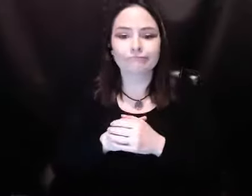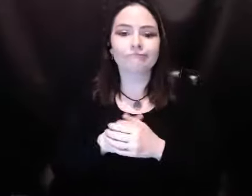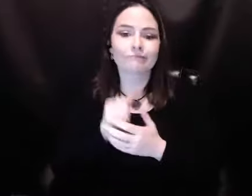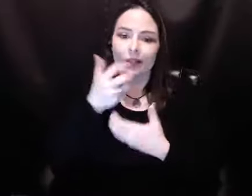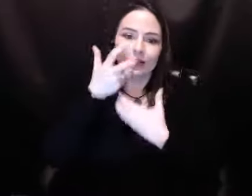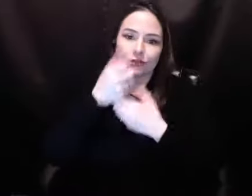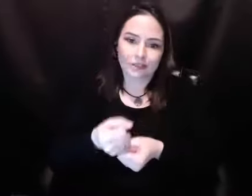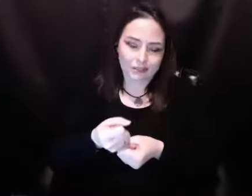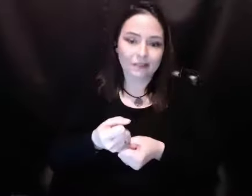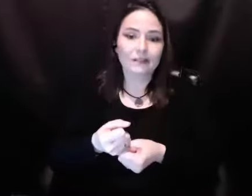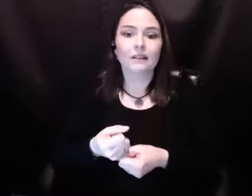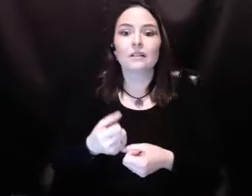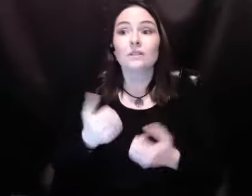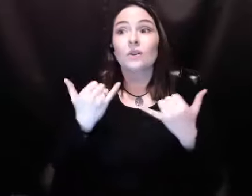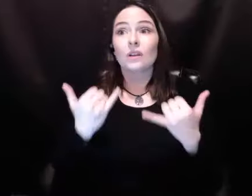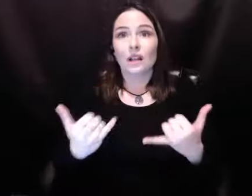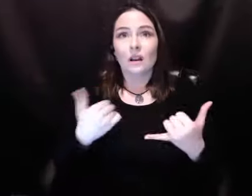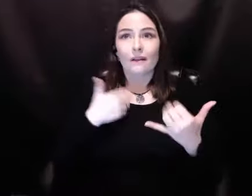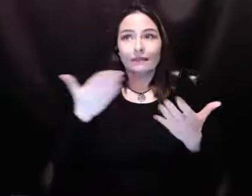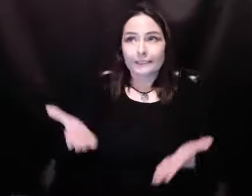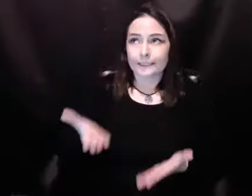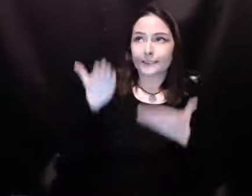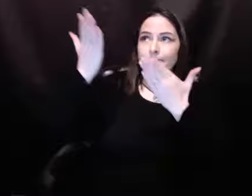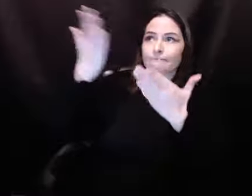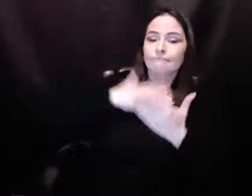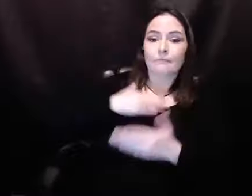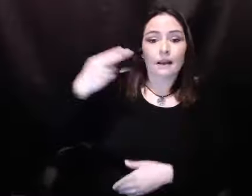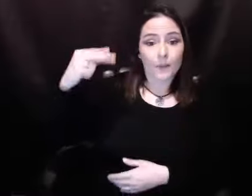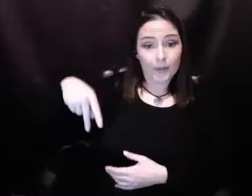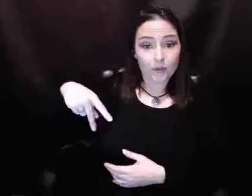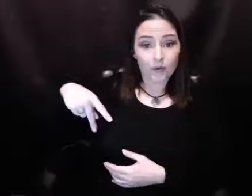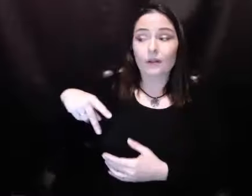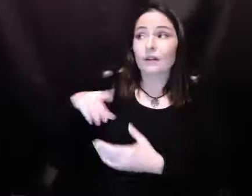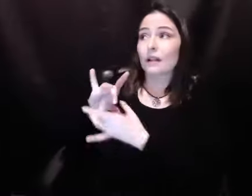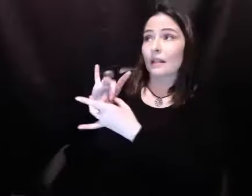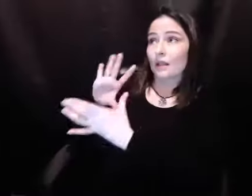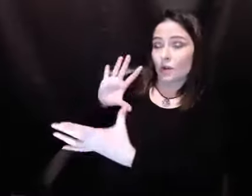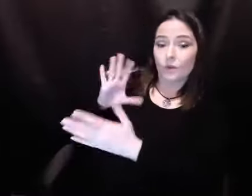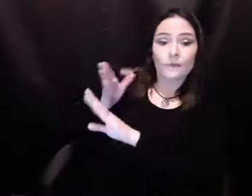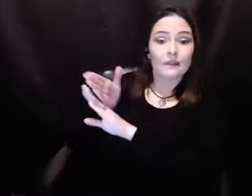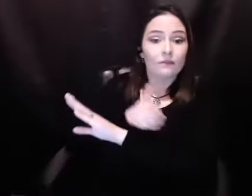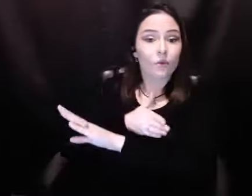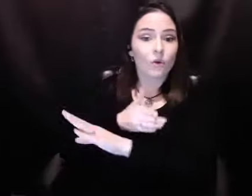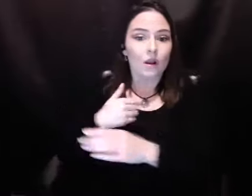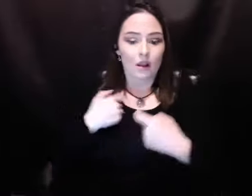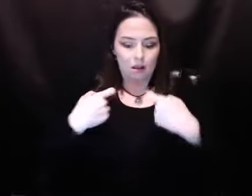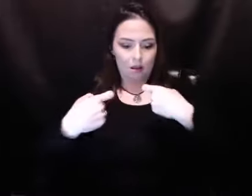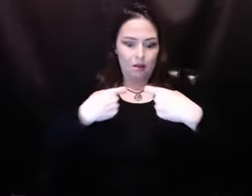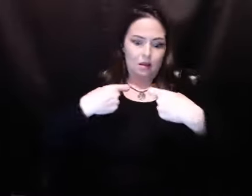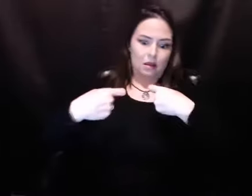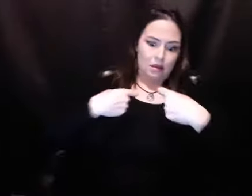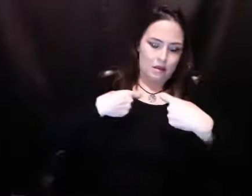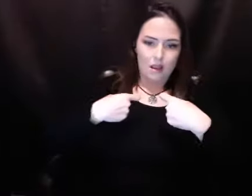served me in a very positive way. I've channeled my need of being super responsible in my life, that it now serves my needs.